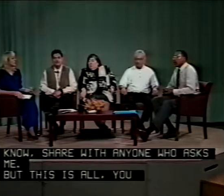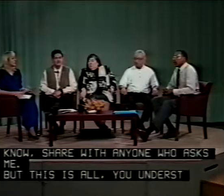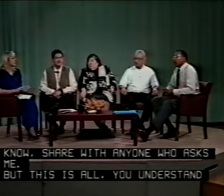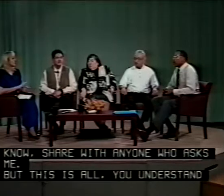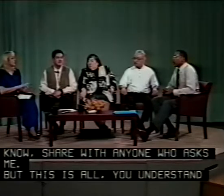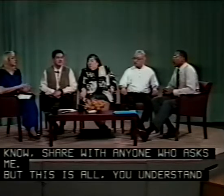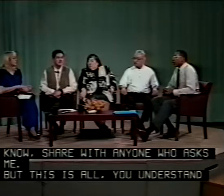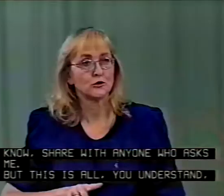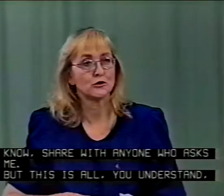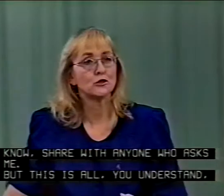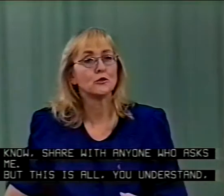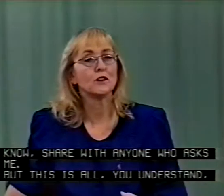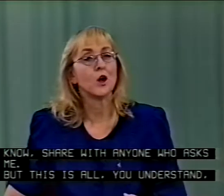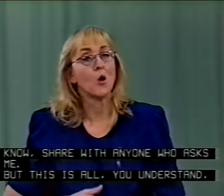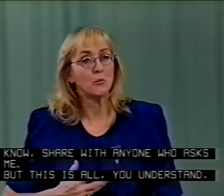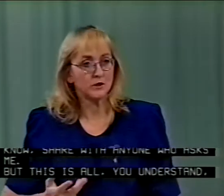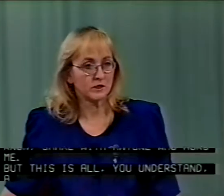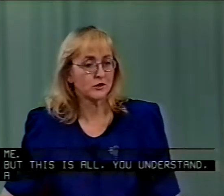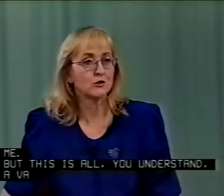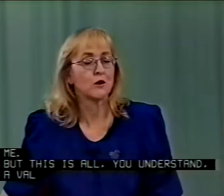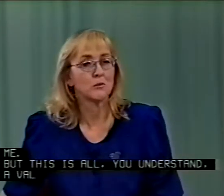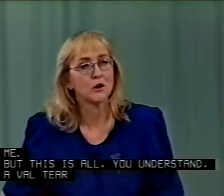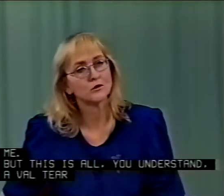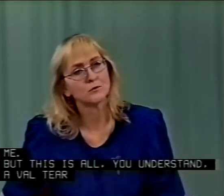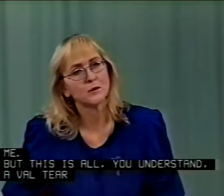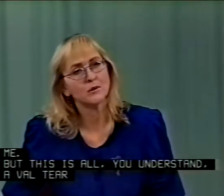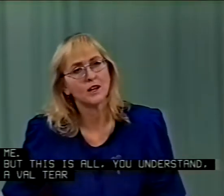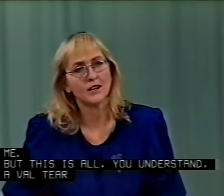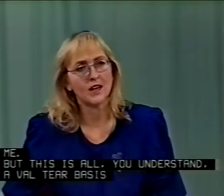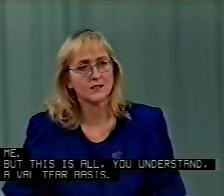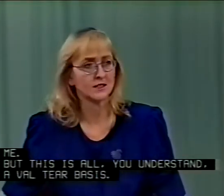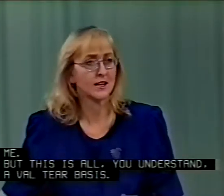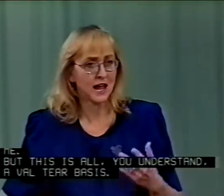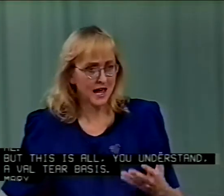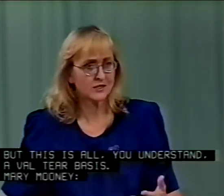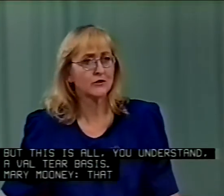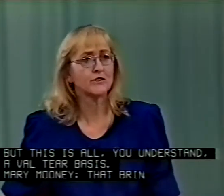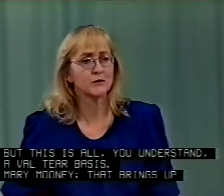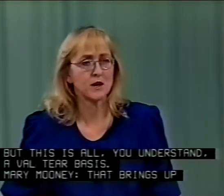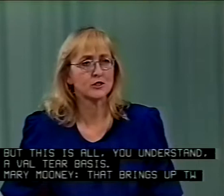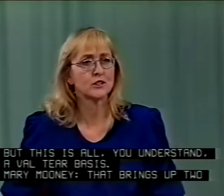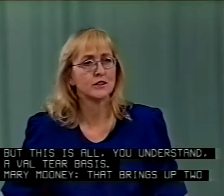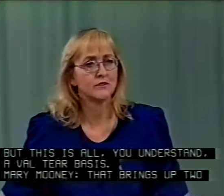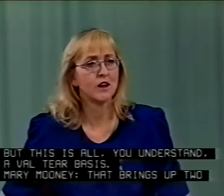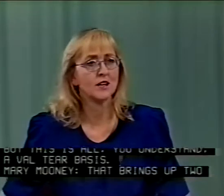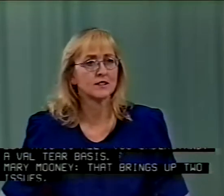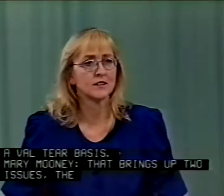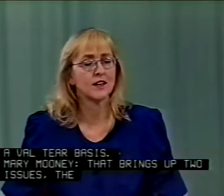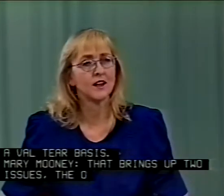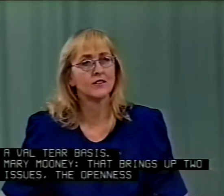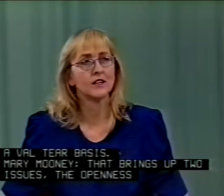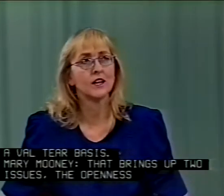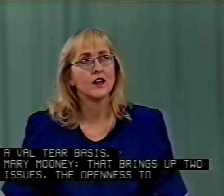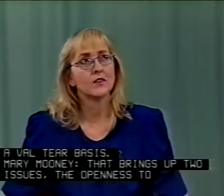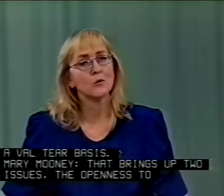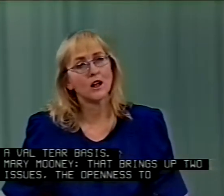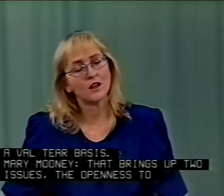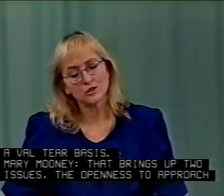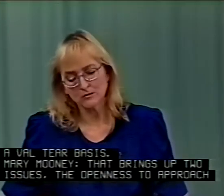brings up two issues, too. The openness to approach people and ask for information and advice. And I think that a term I've